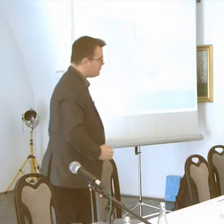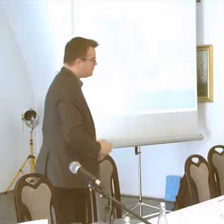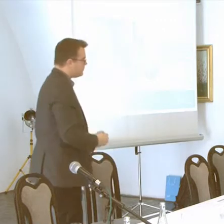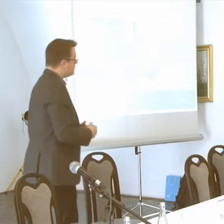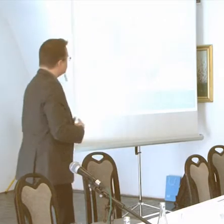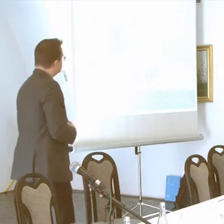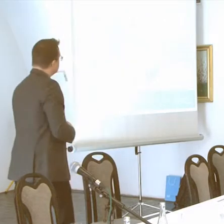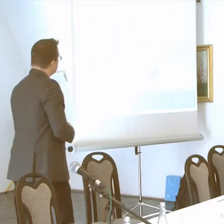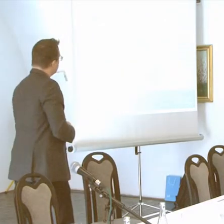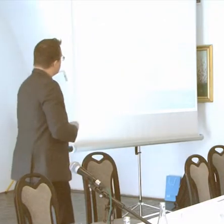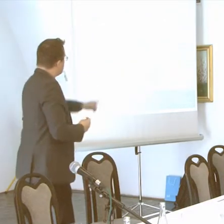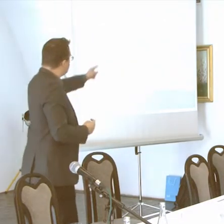we have.